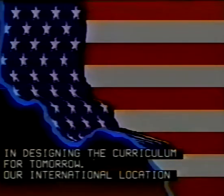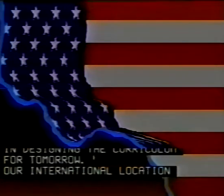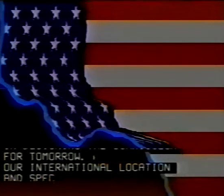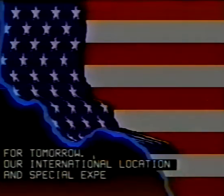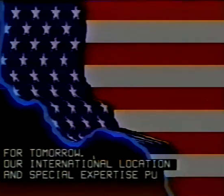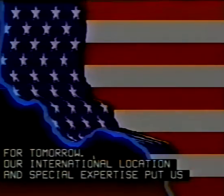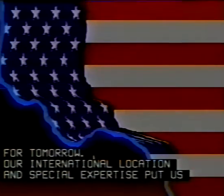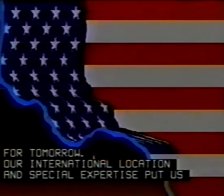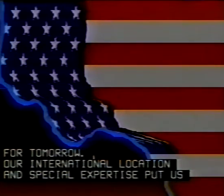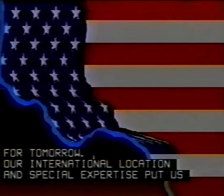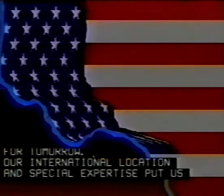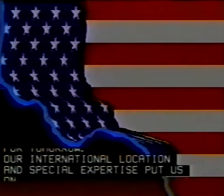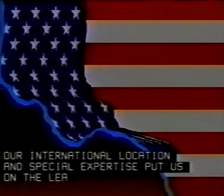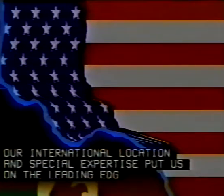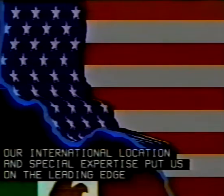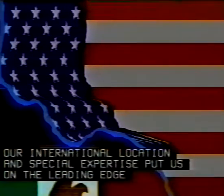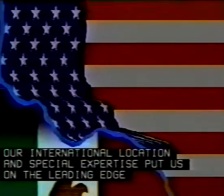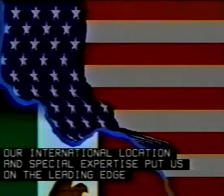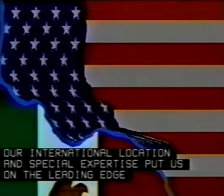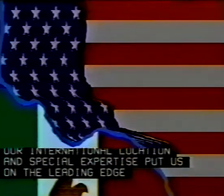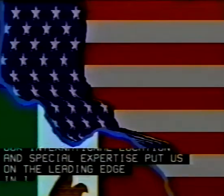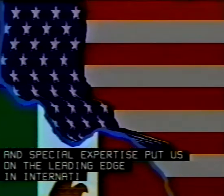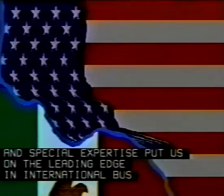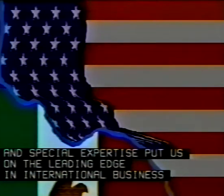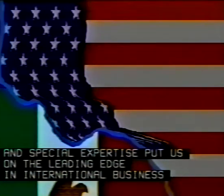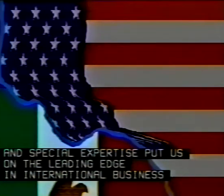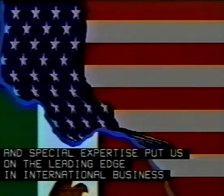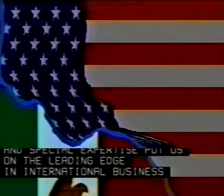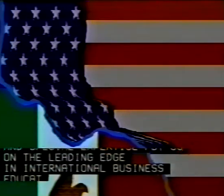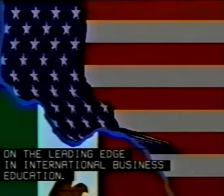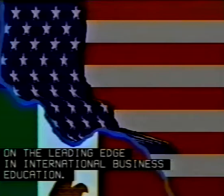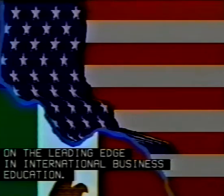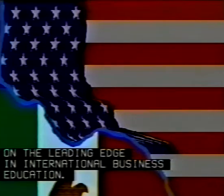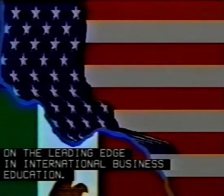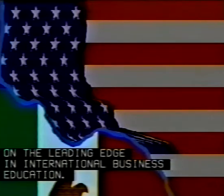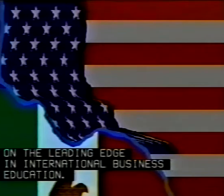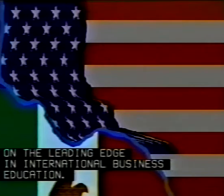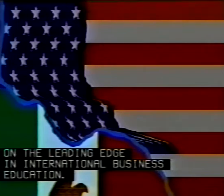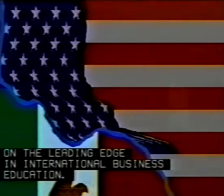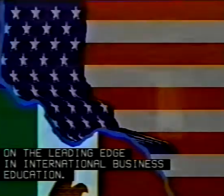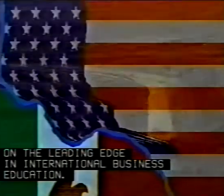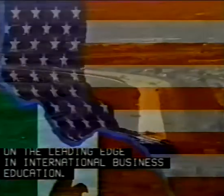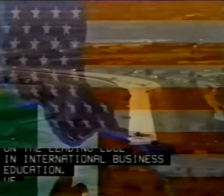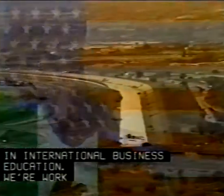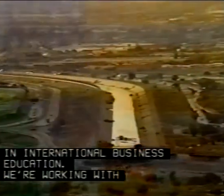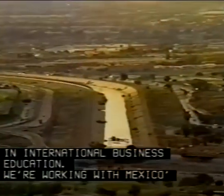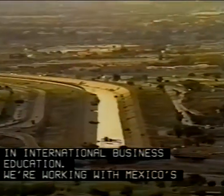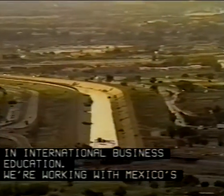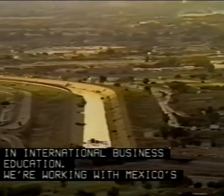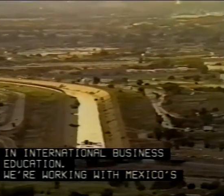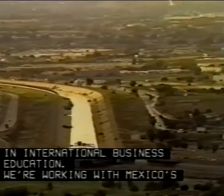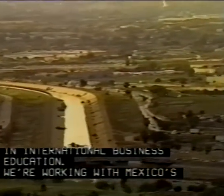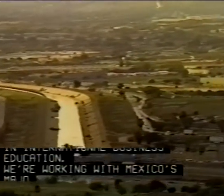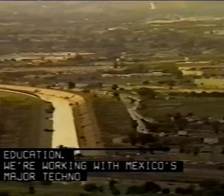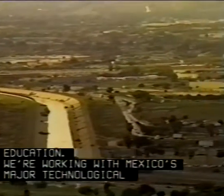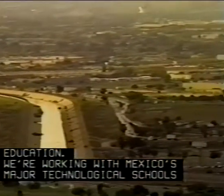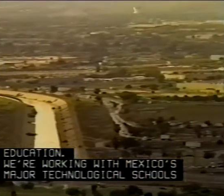us on the leading edge in international business education. We're working with Mexico's major technological schools for